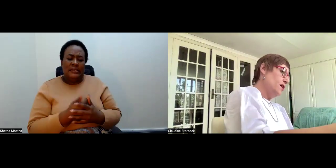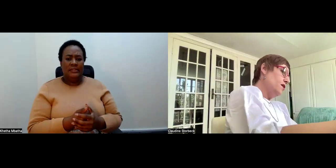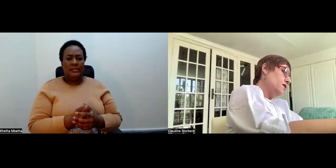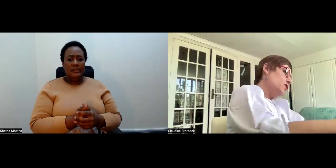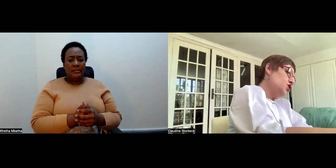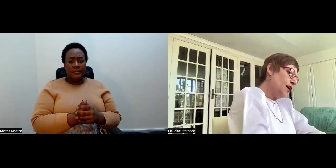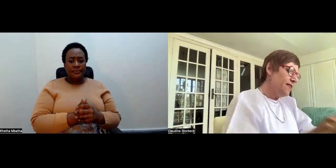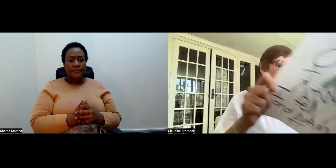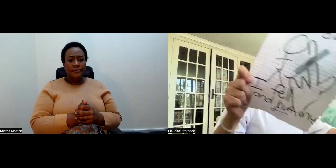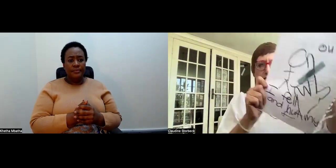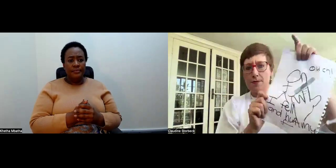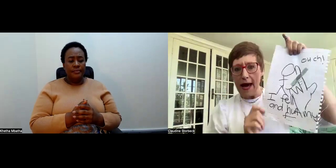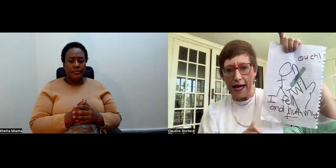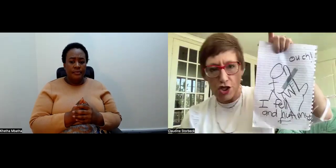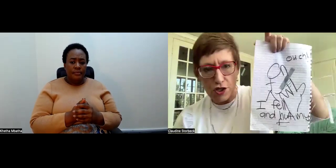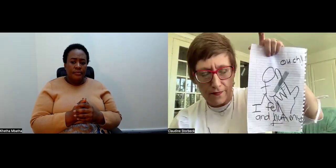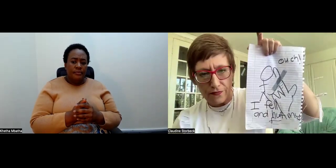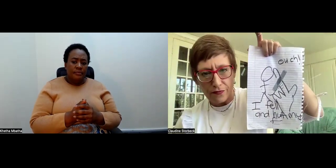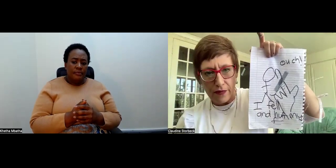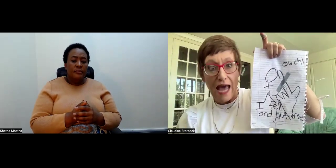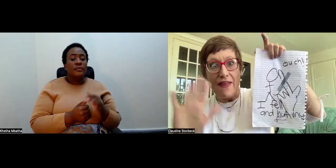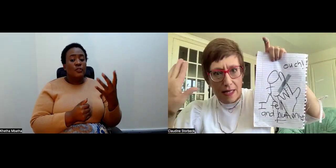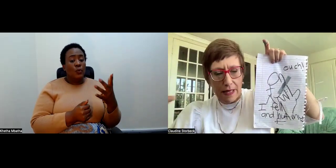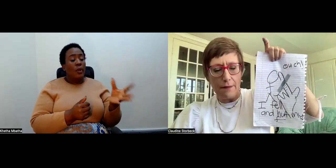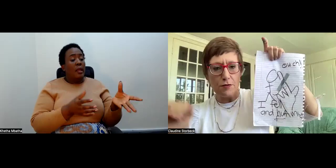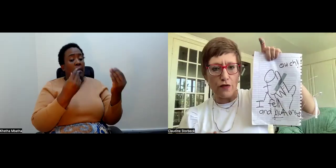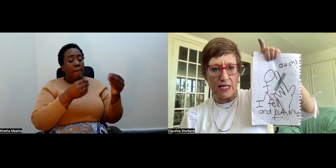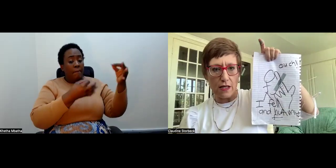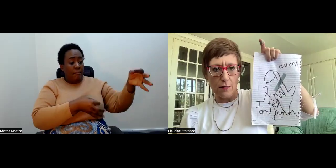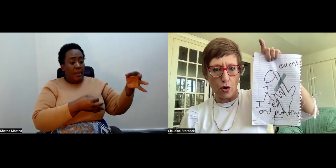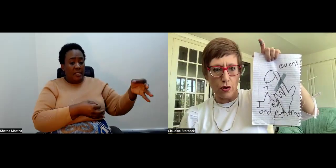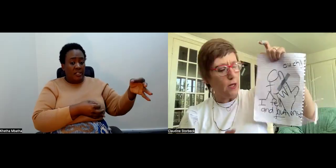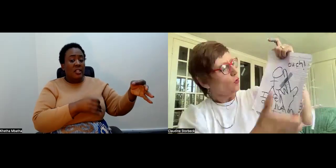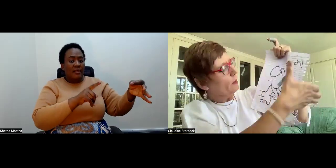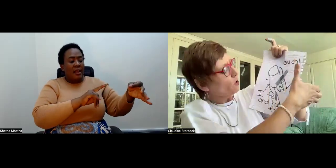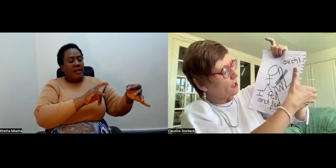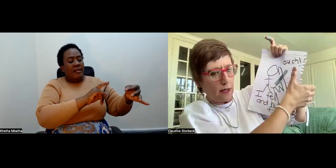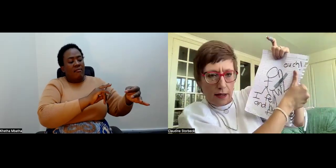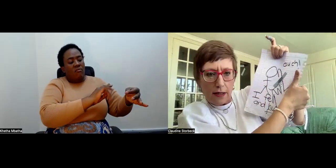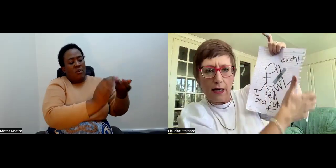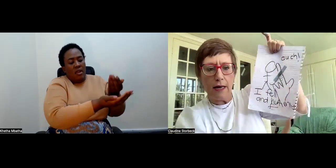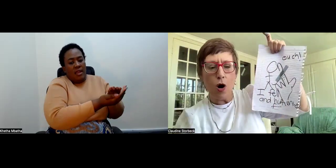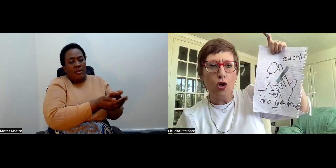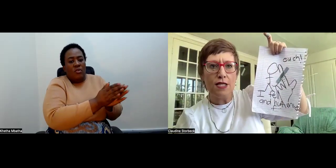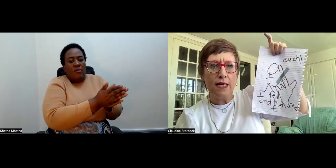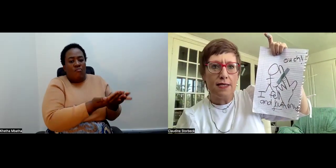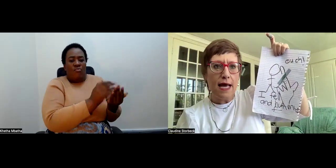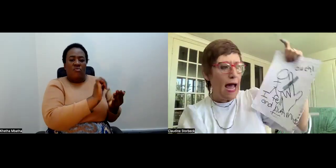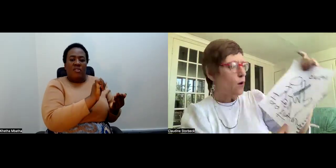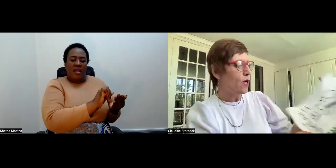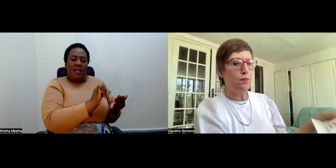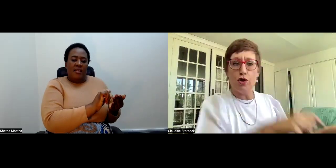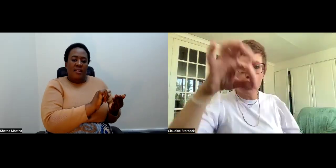page. Johnny then gets this page, and that then becomes part of his little book. We put holes in